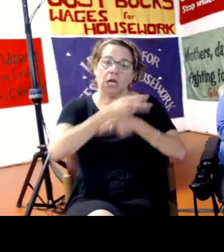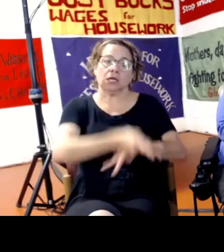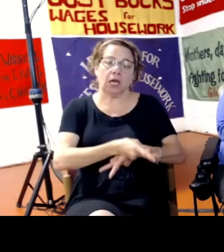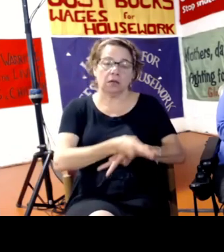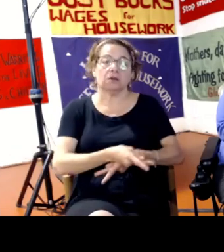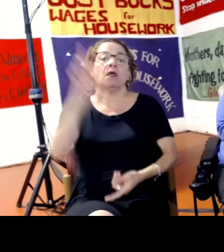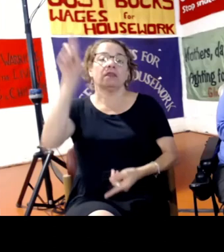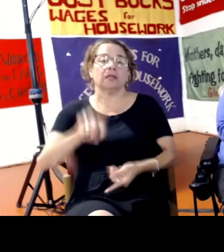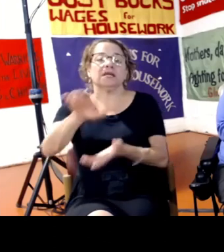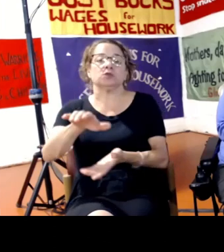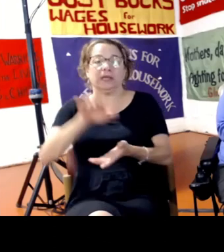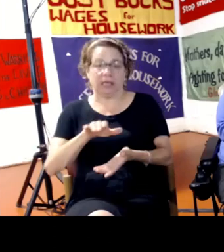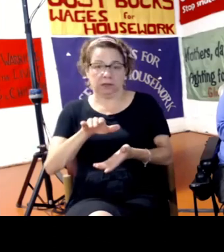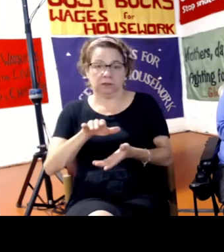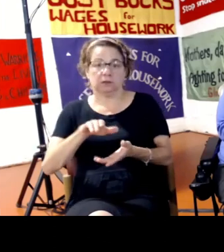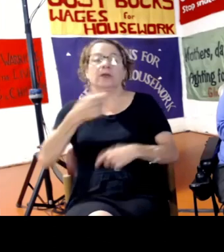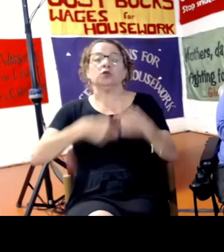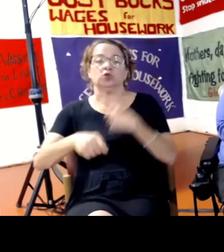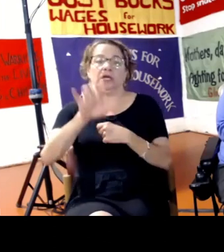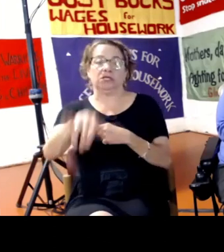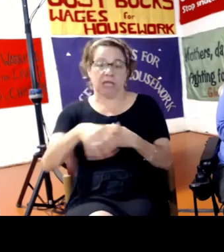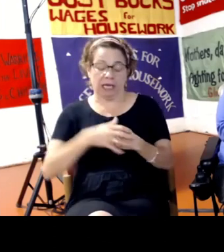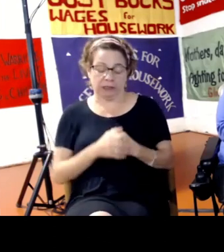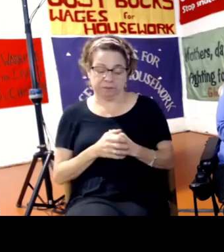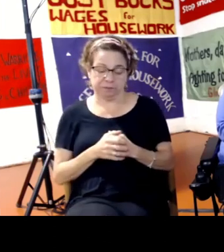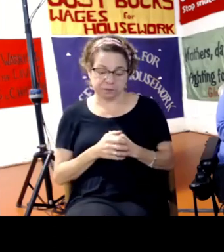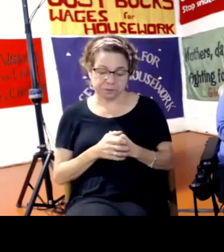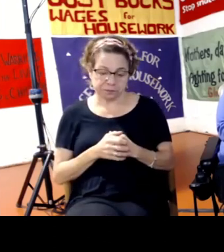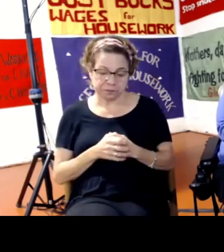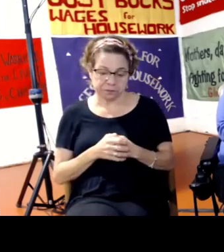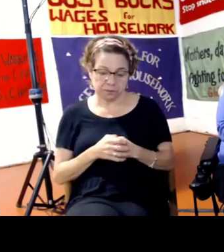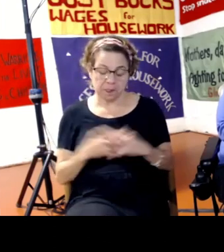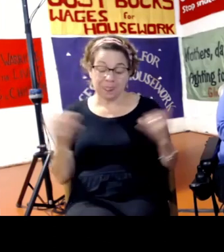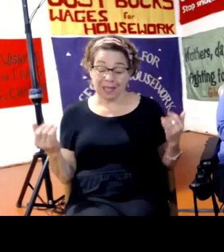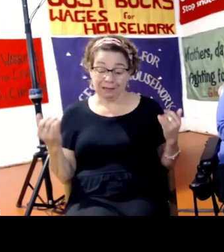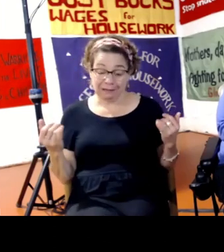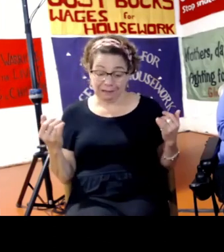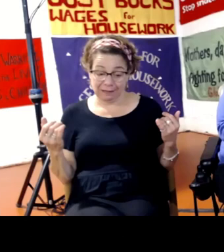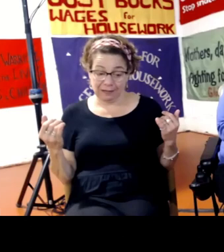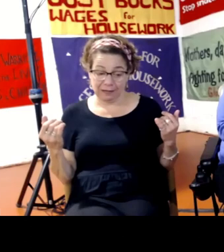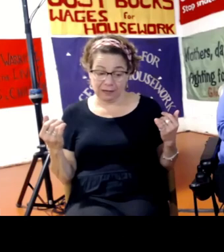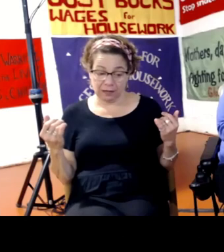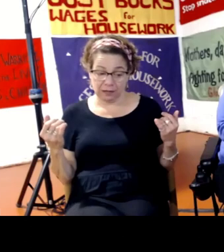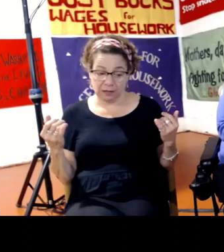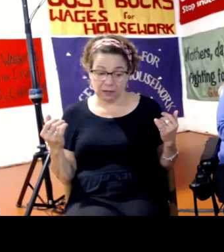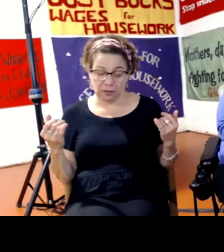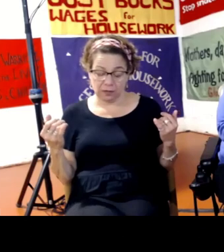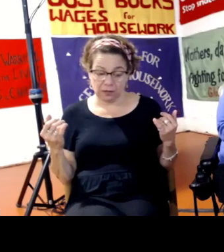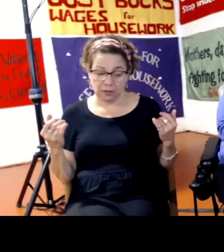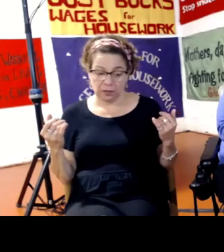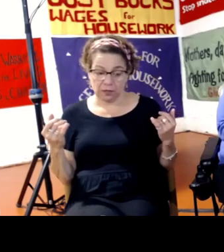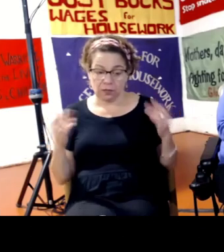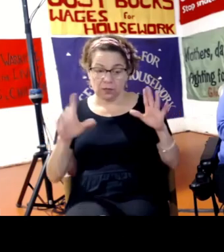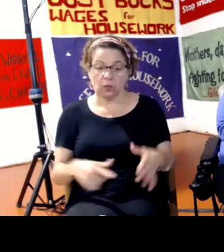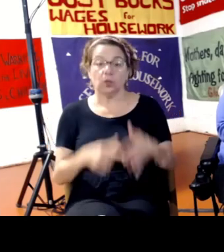impoverished. So we had to change that. Now, then there was the Green New Deal. Then we started the